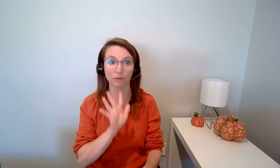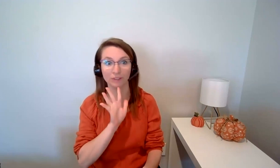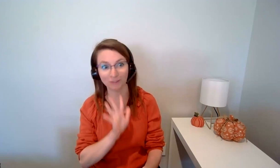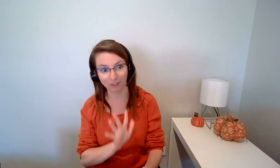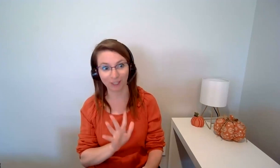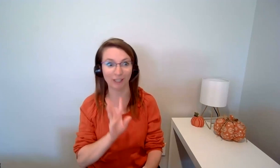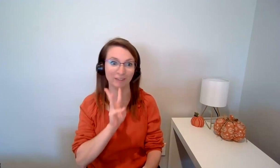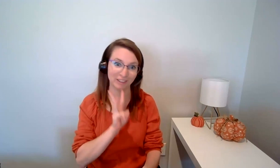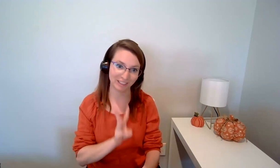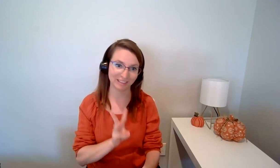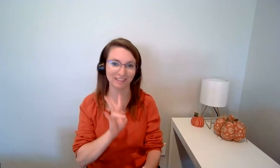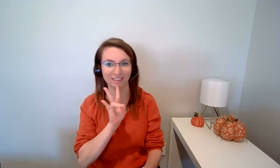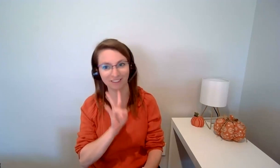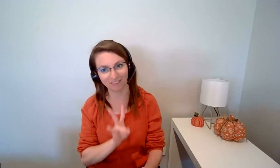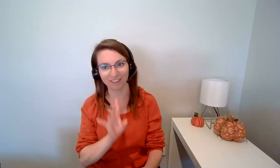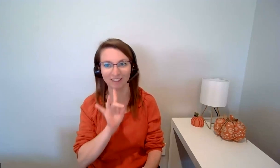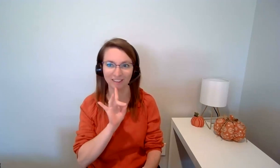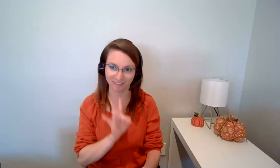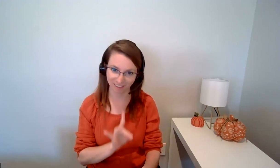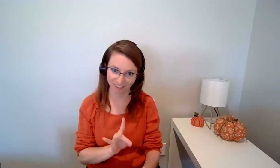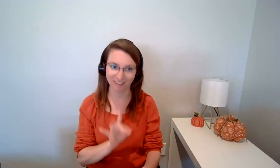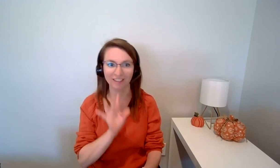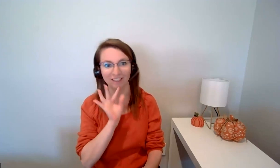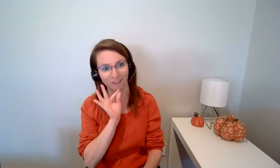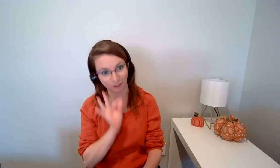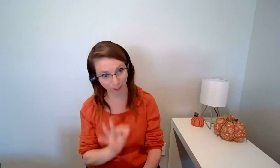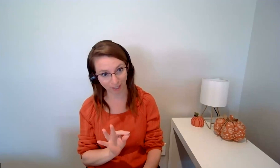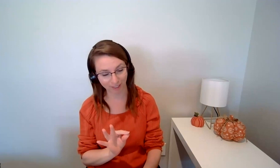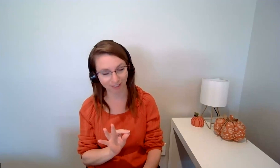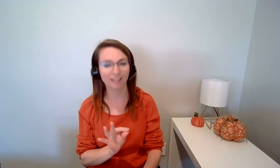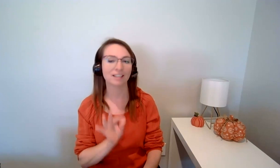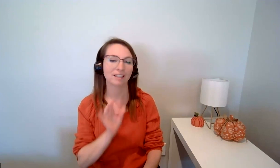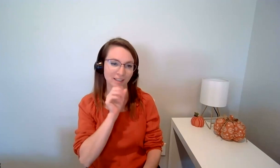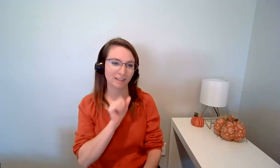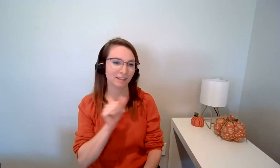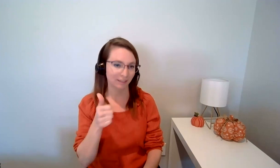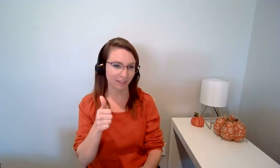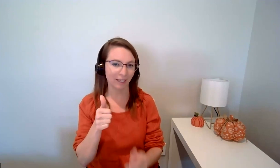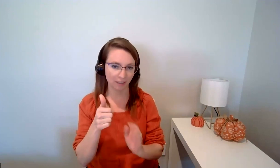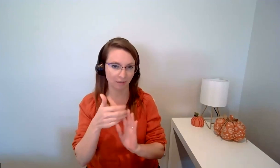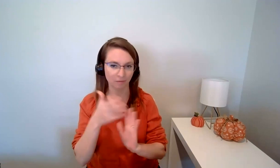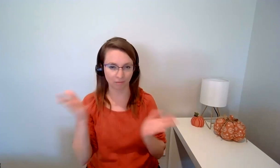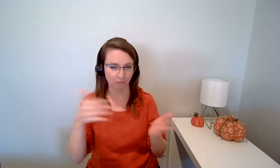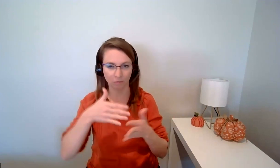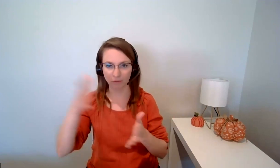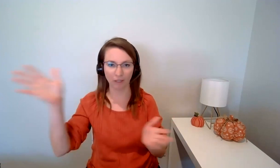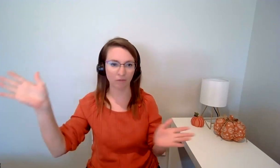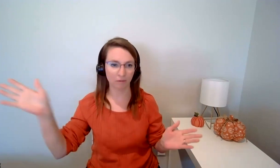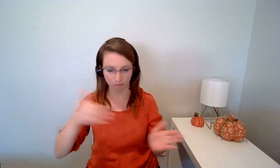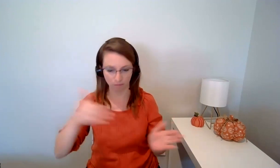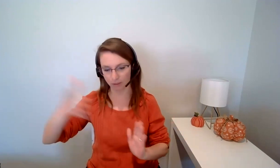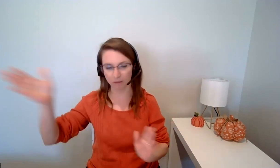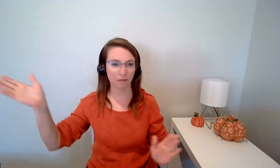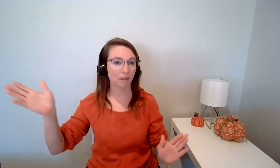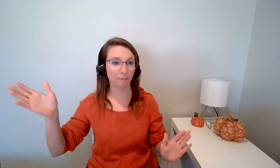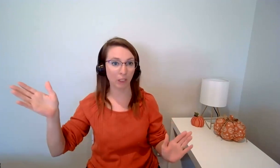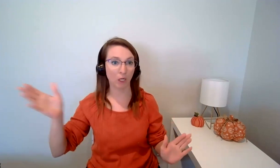age 5, age 6, age 7, age 8, age 9, 10, and every and beyond